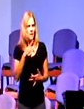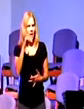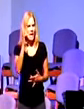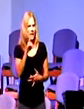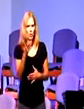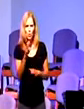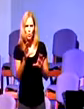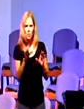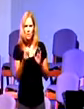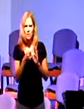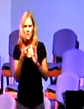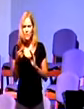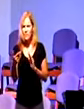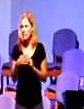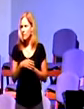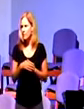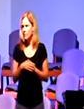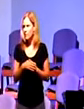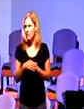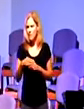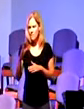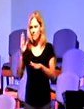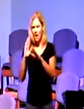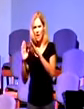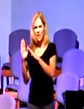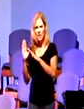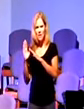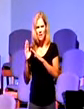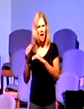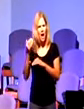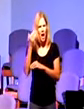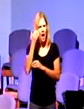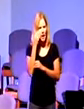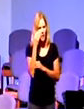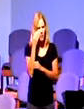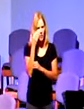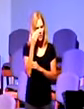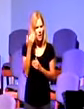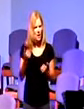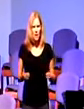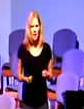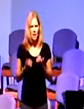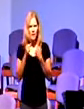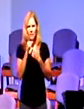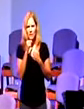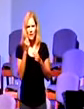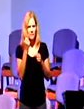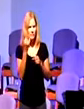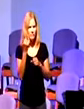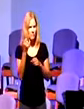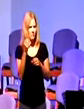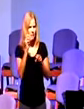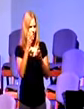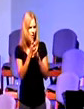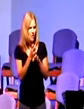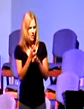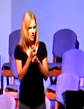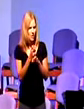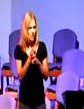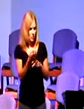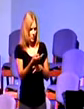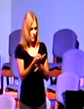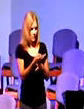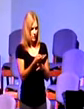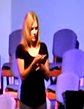do something. And back then, even then, I knew that life was not supposed to be that hard. So I took Tanya